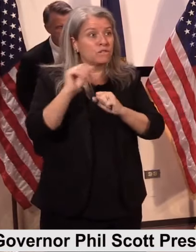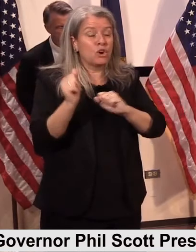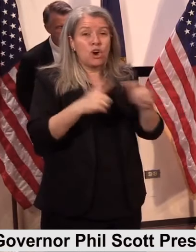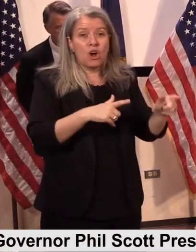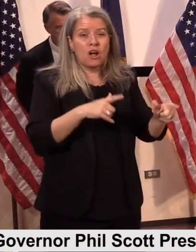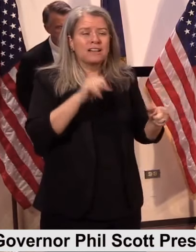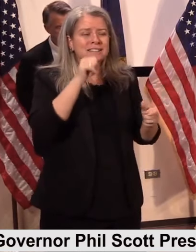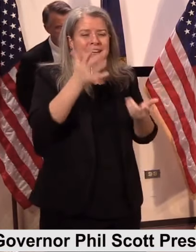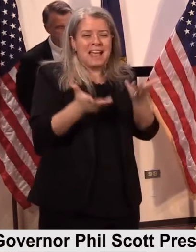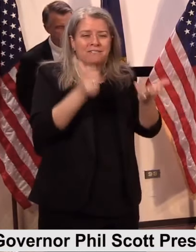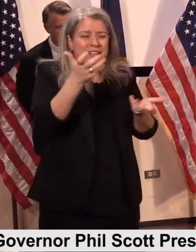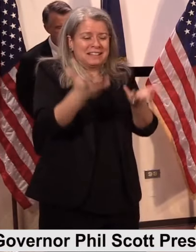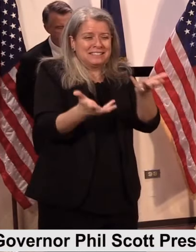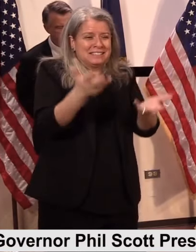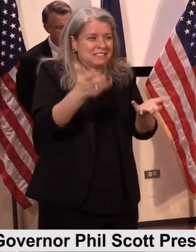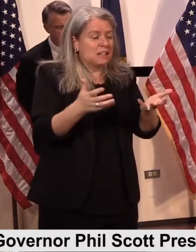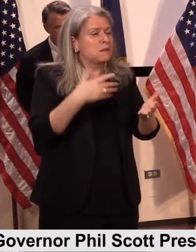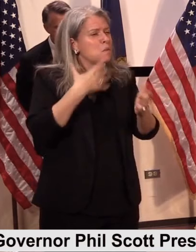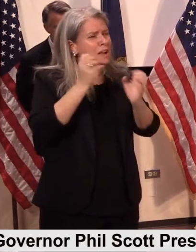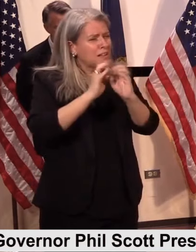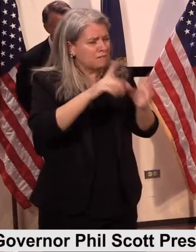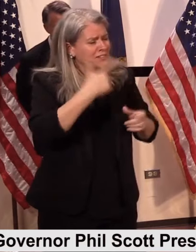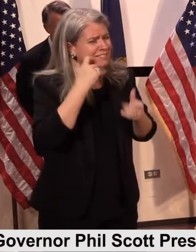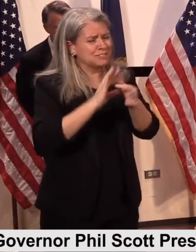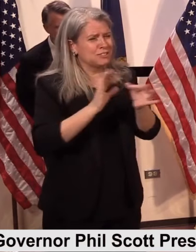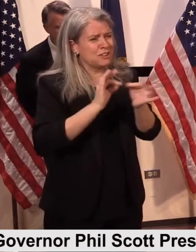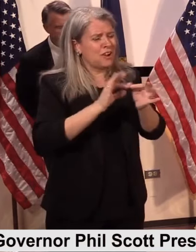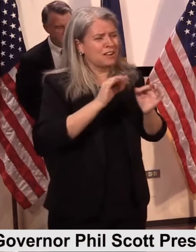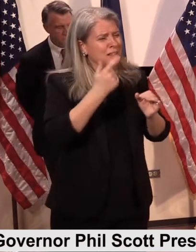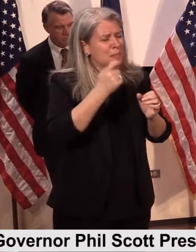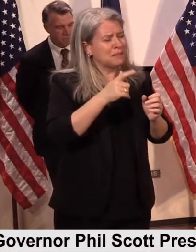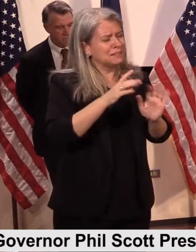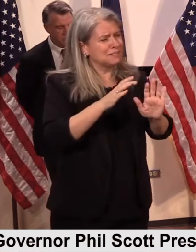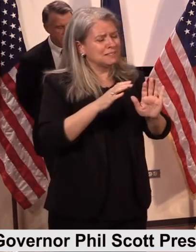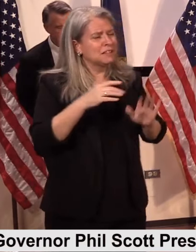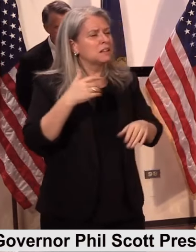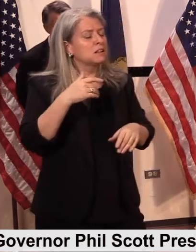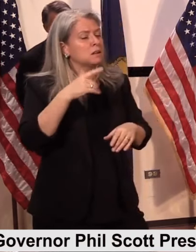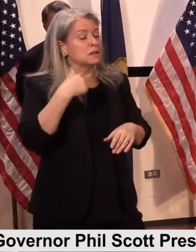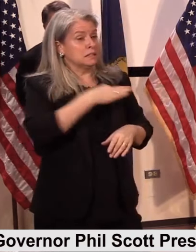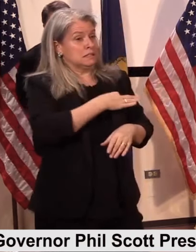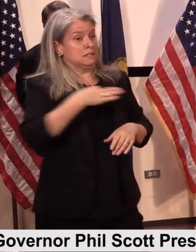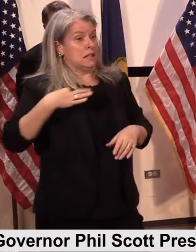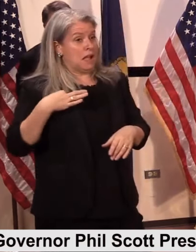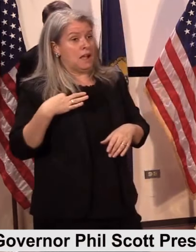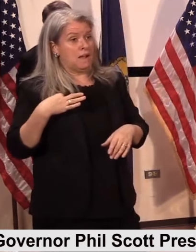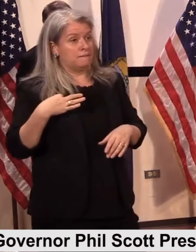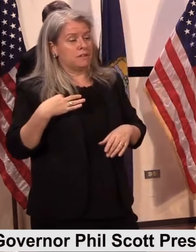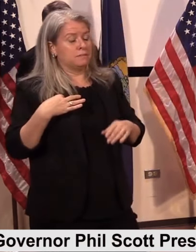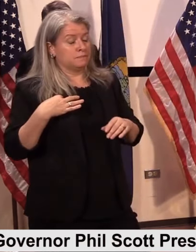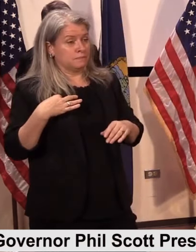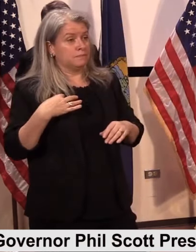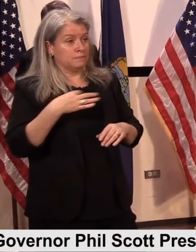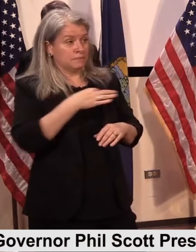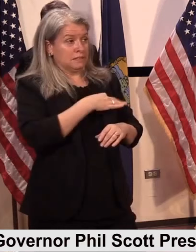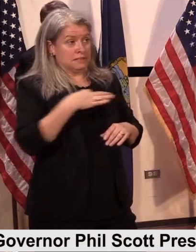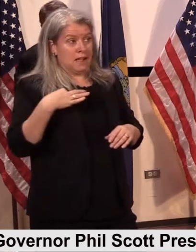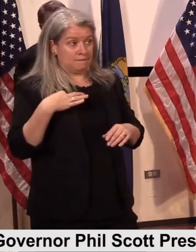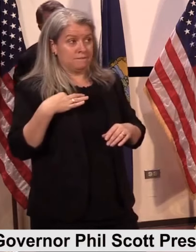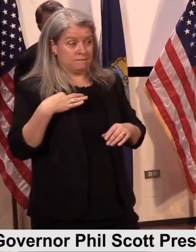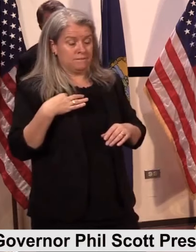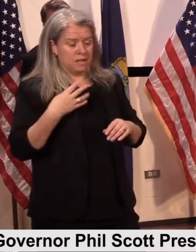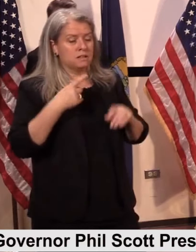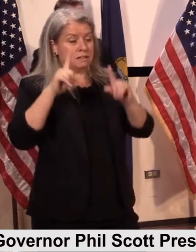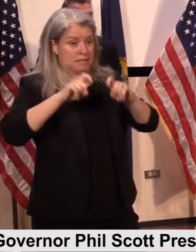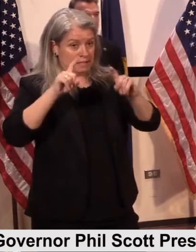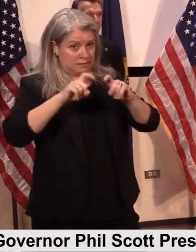We had three staff test positive, that were tested